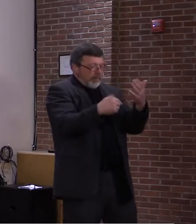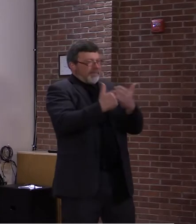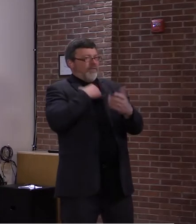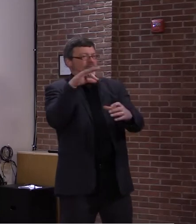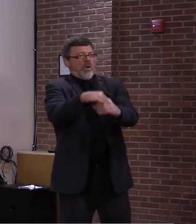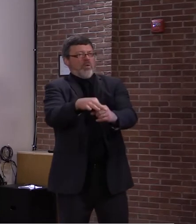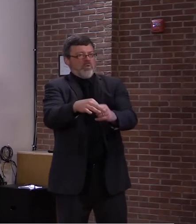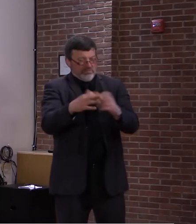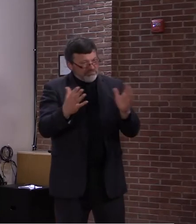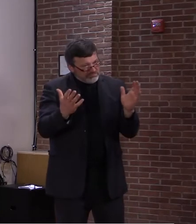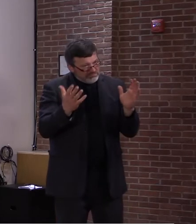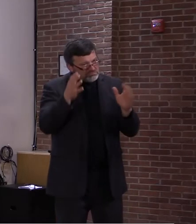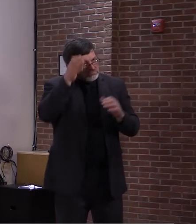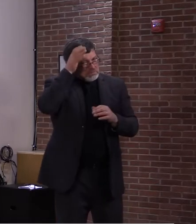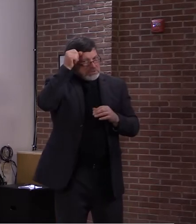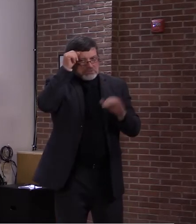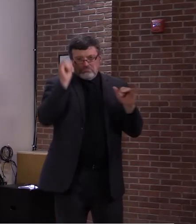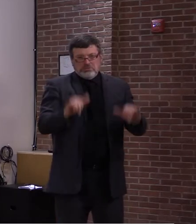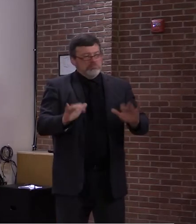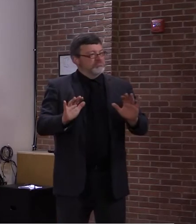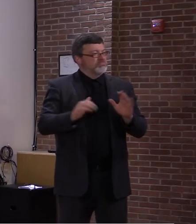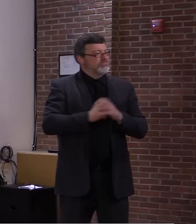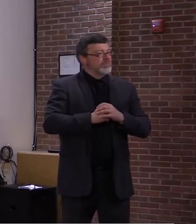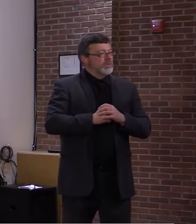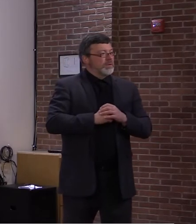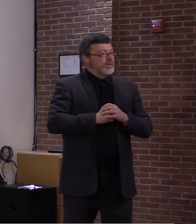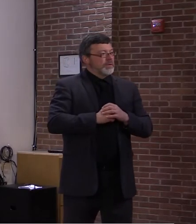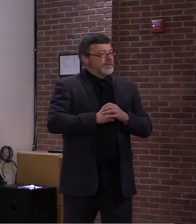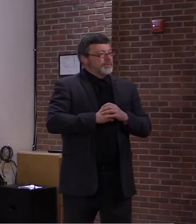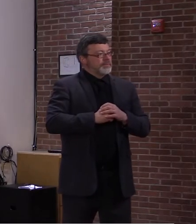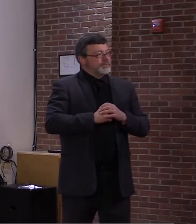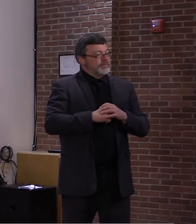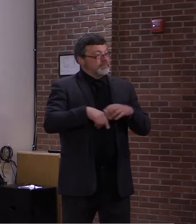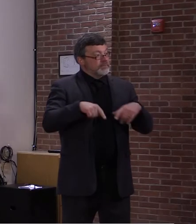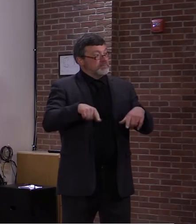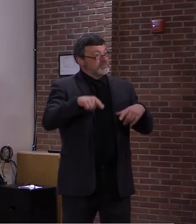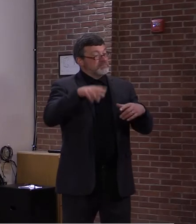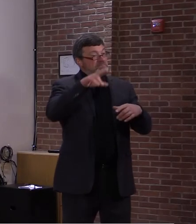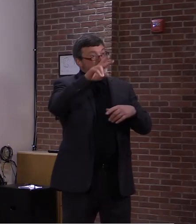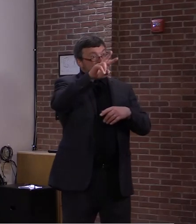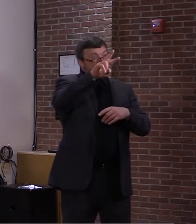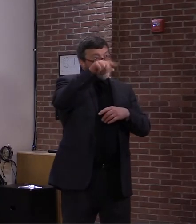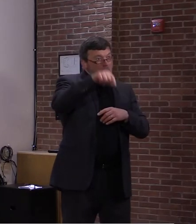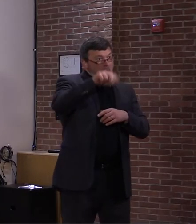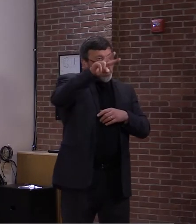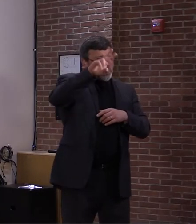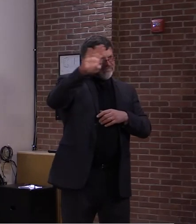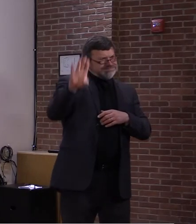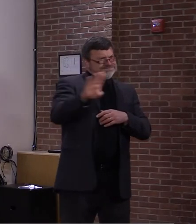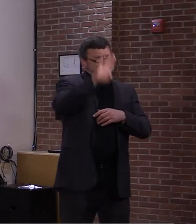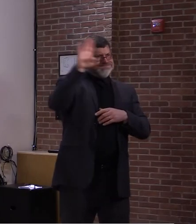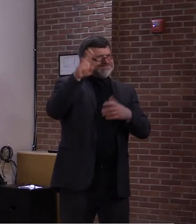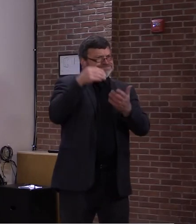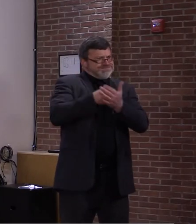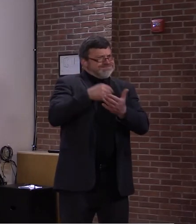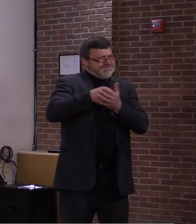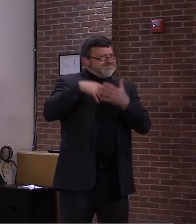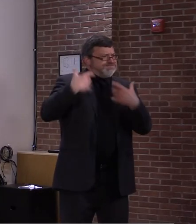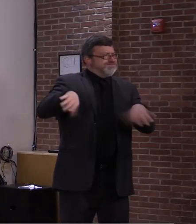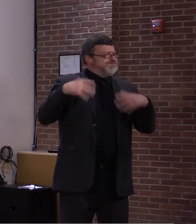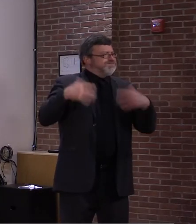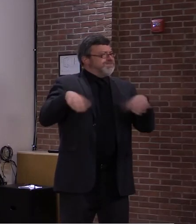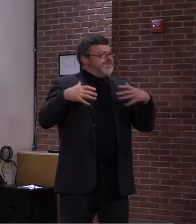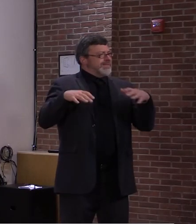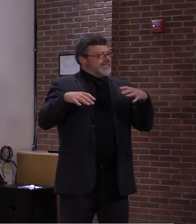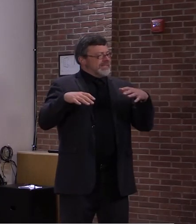$1.25 billion from the federal government. That I'd put forward a plan for between $200 and $250 million